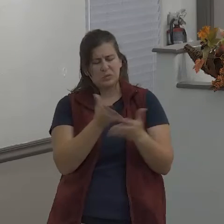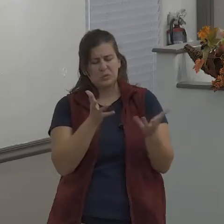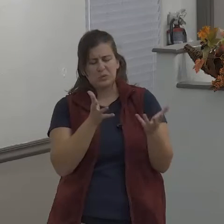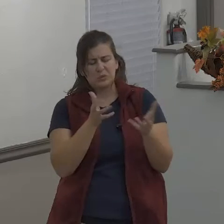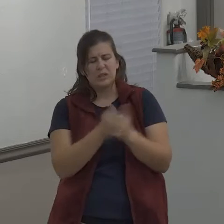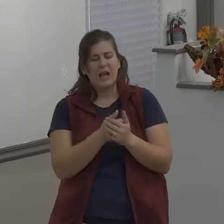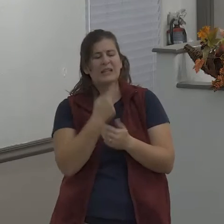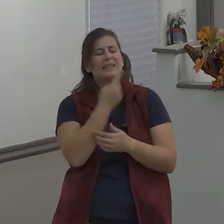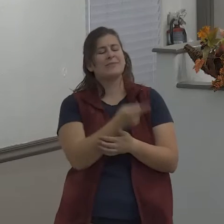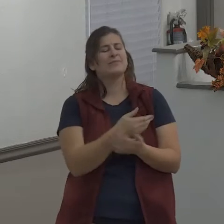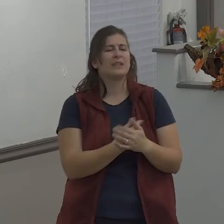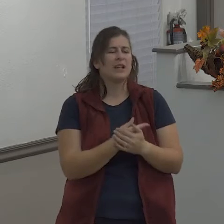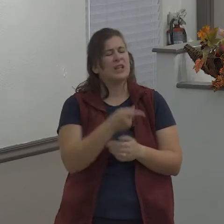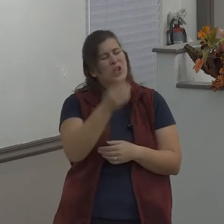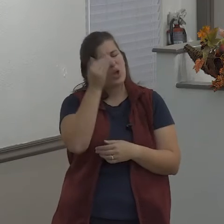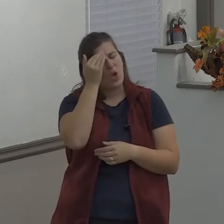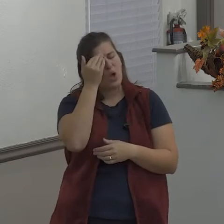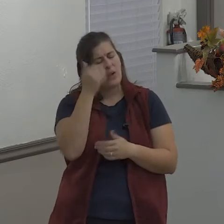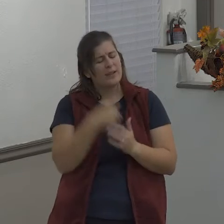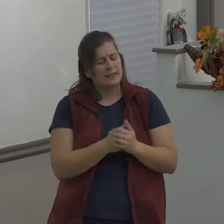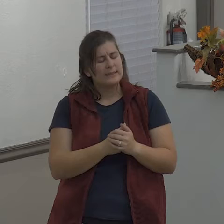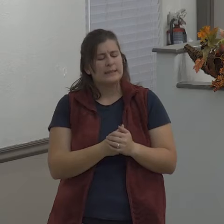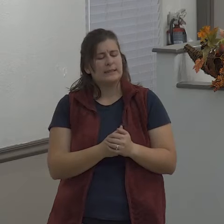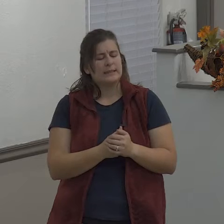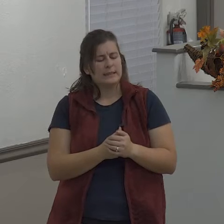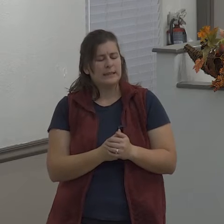and I said, you know,